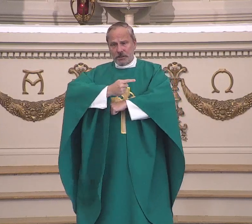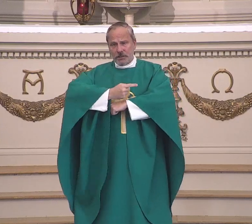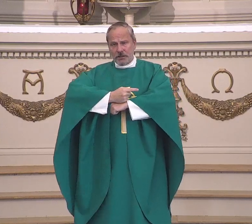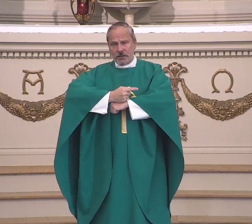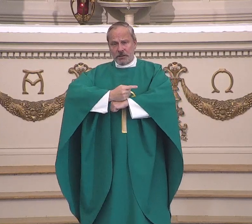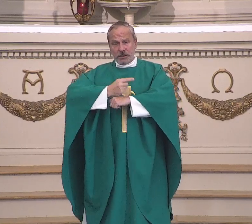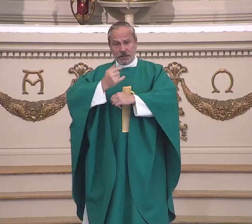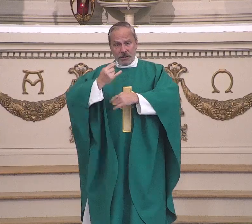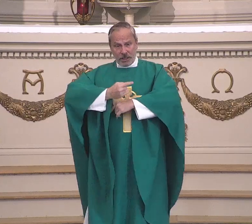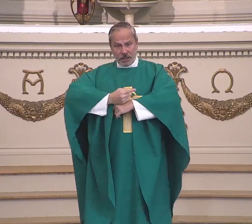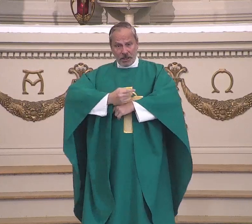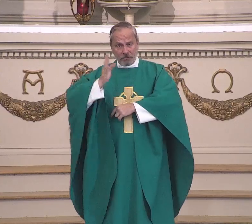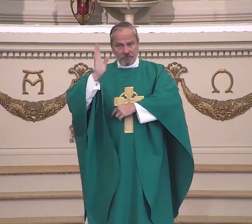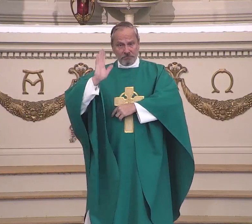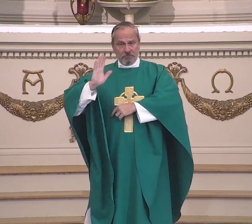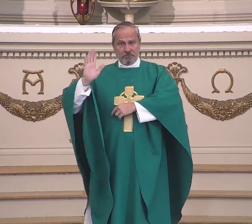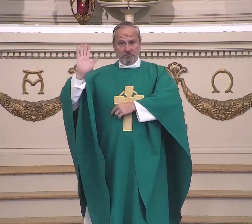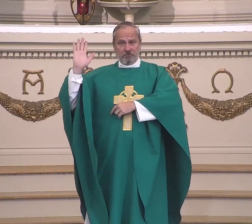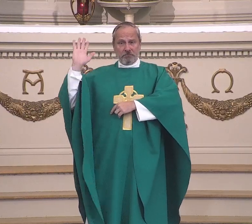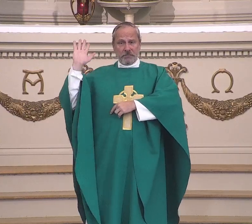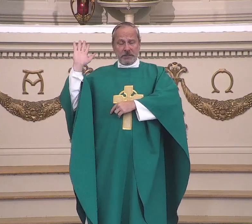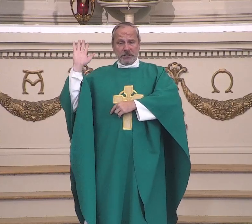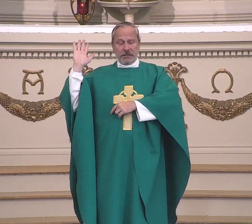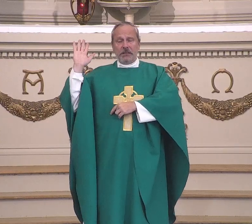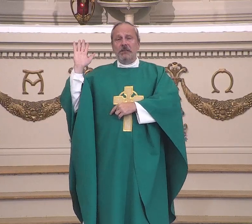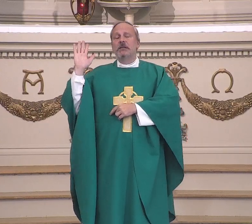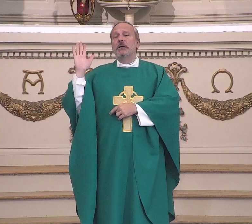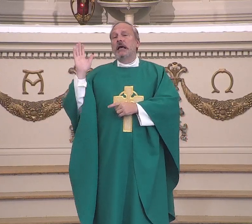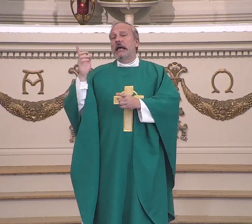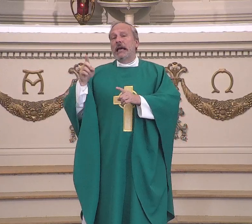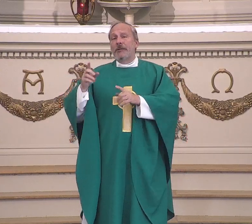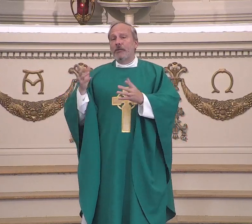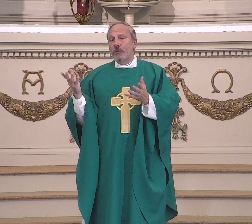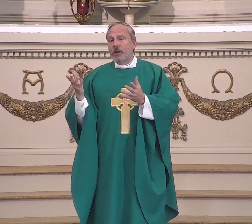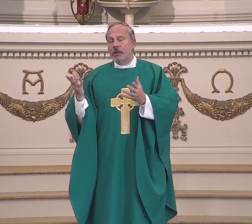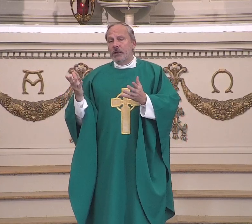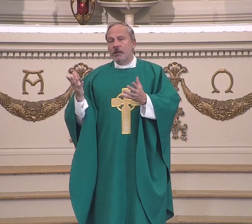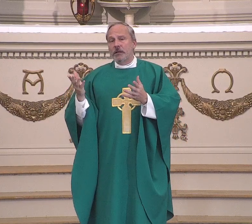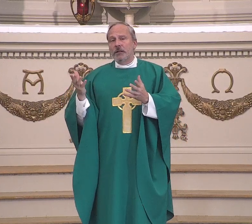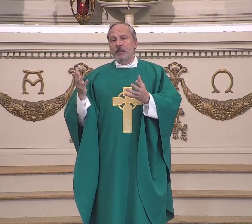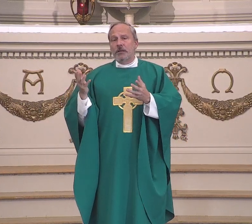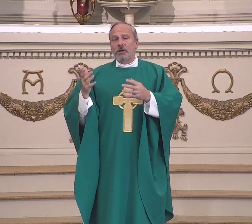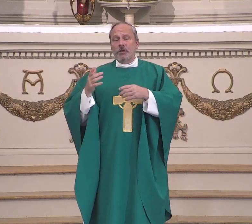Many, many people are not aware that today is a very special day.